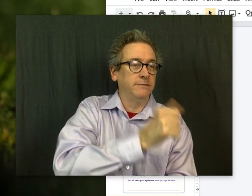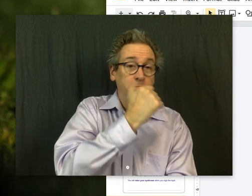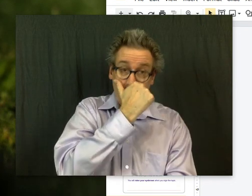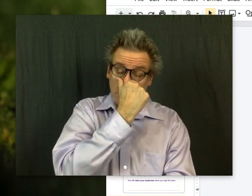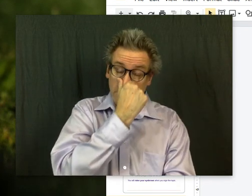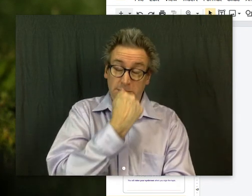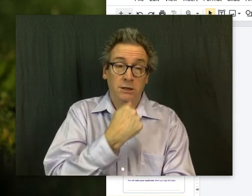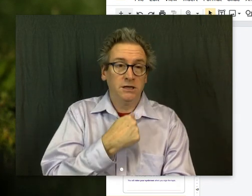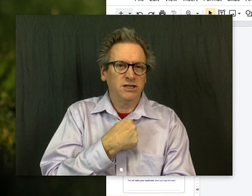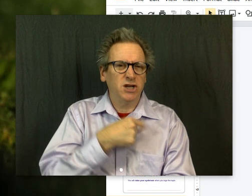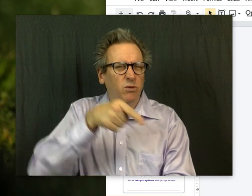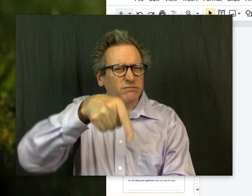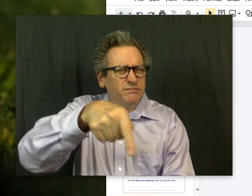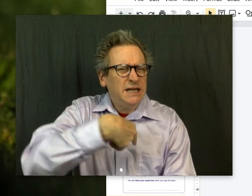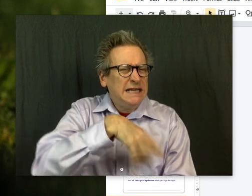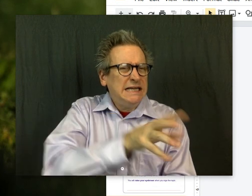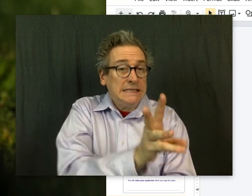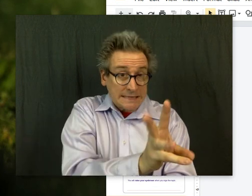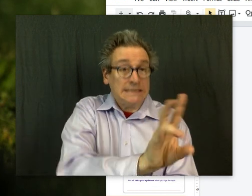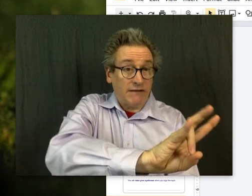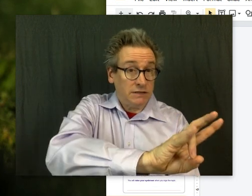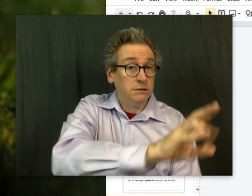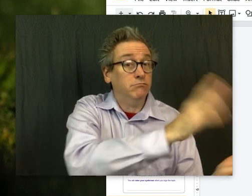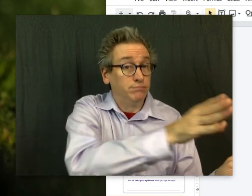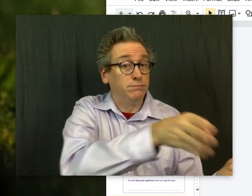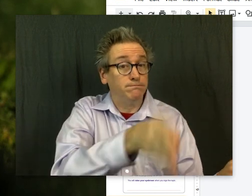right? So